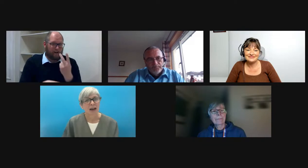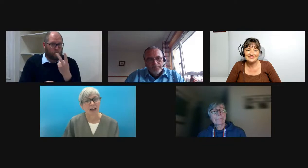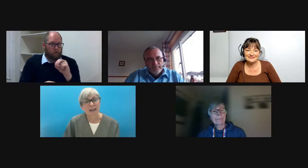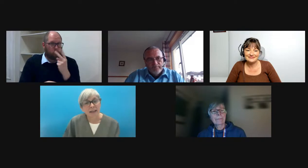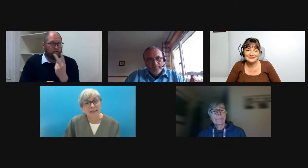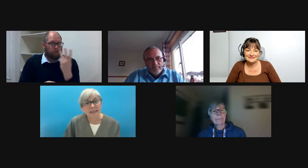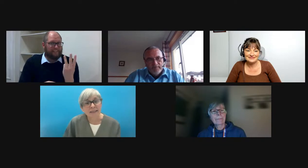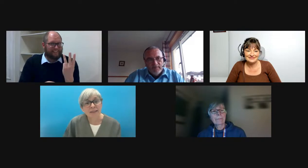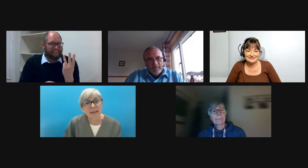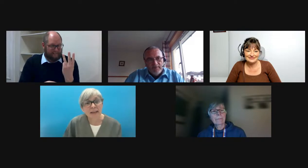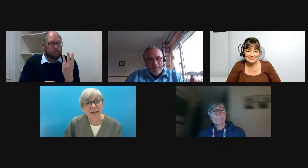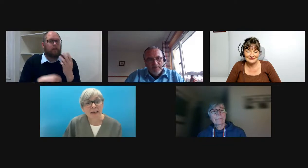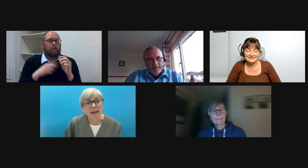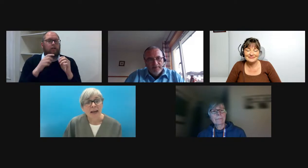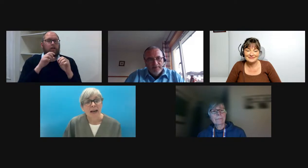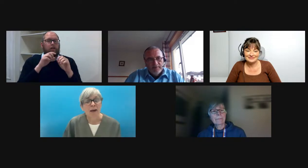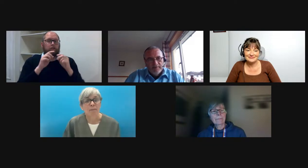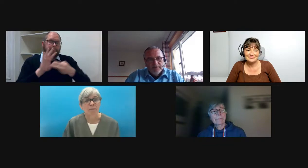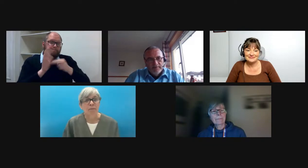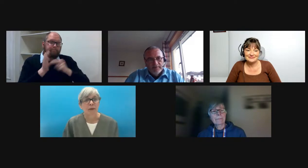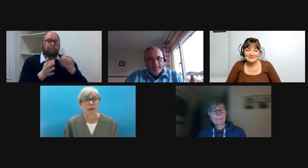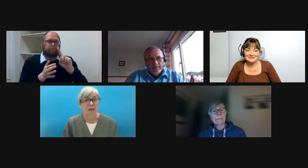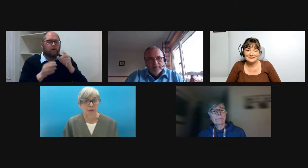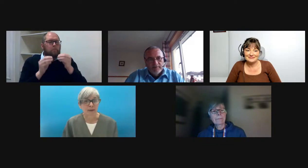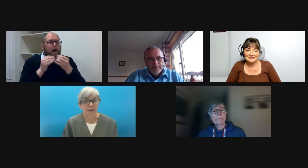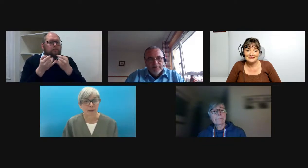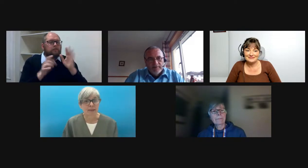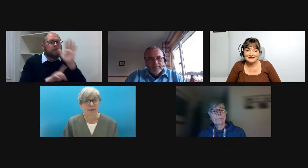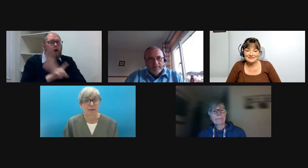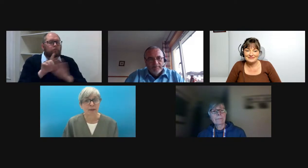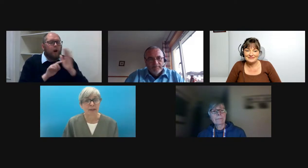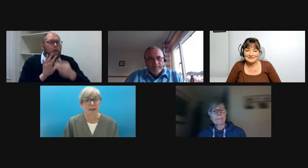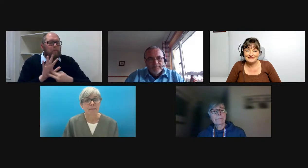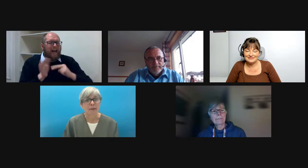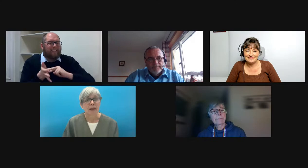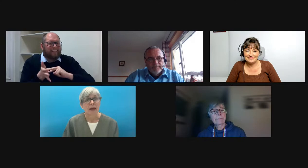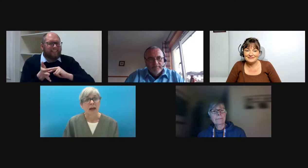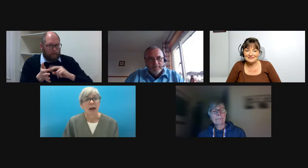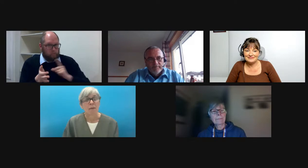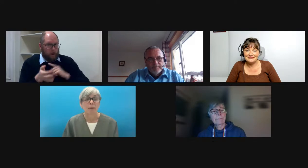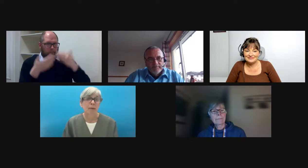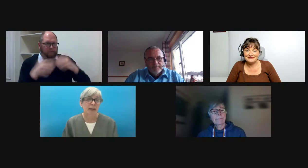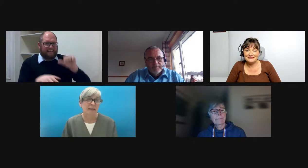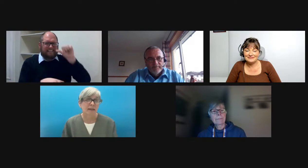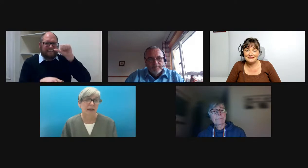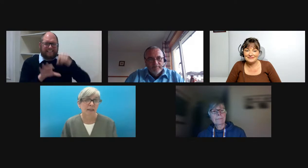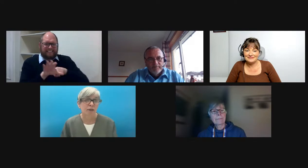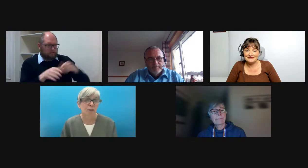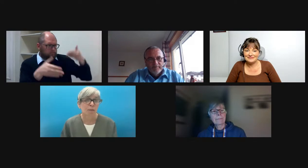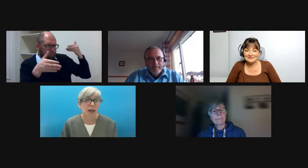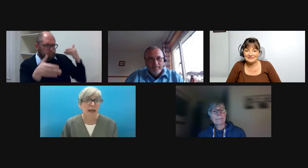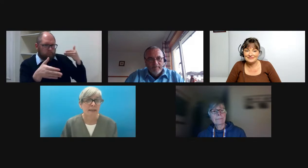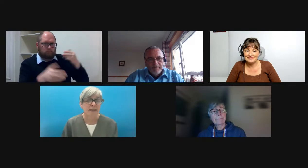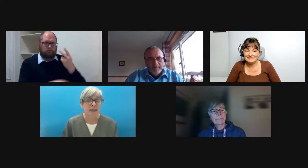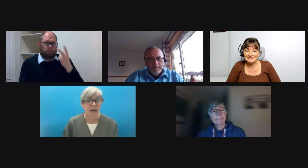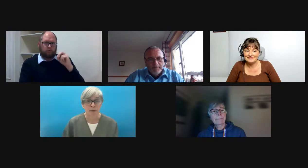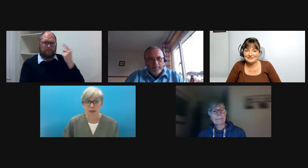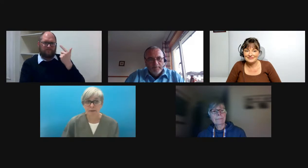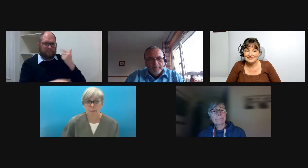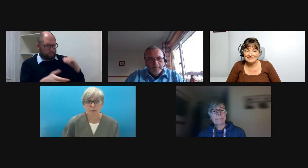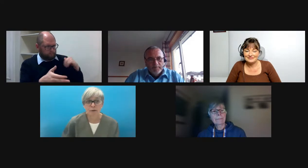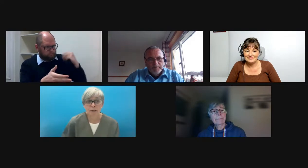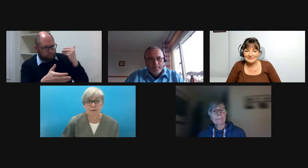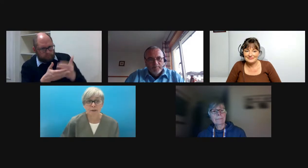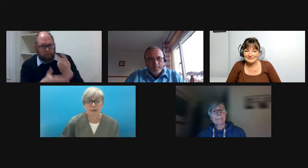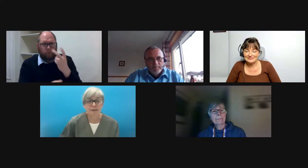because later this year, in 2023, the BSL national plans, which